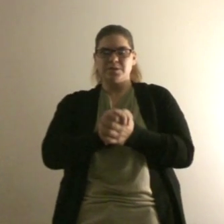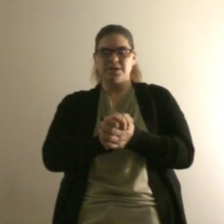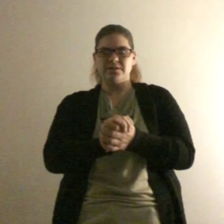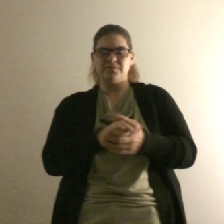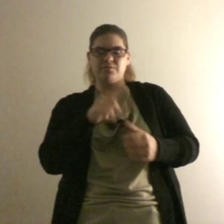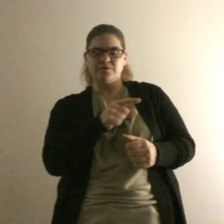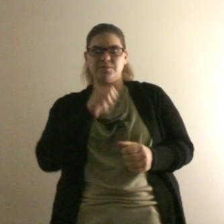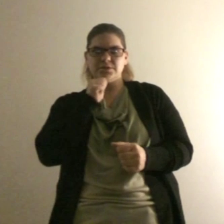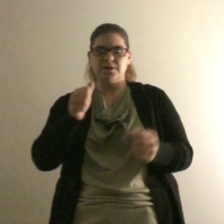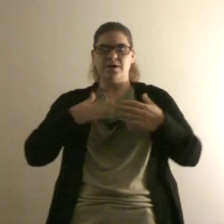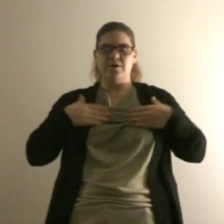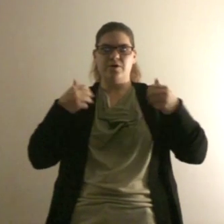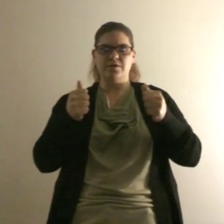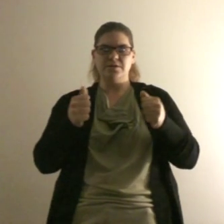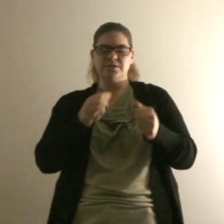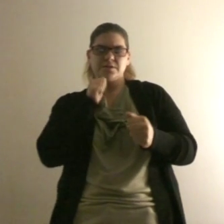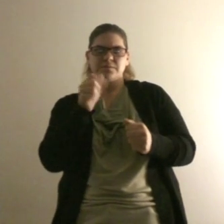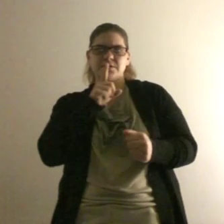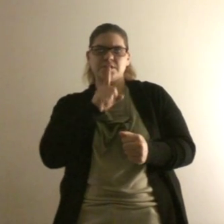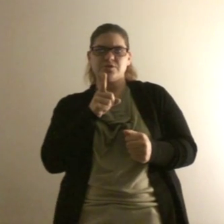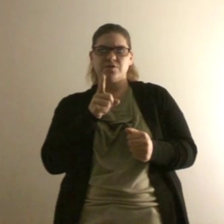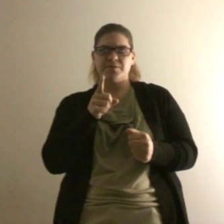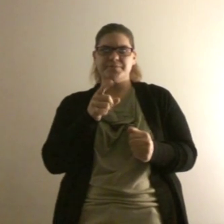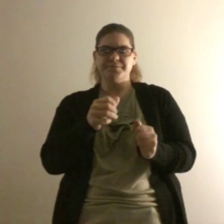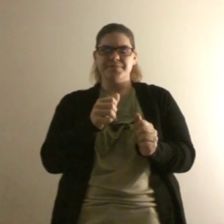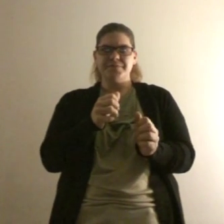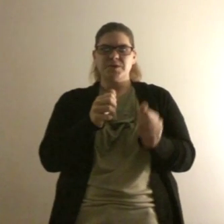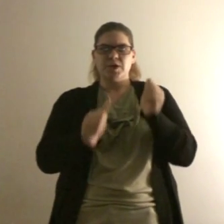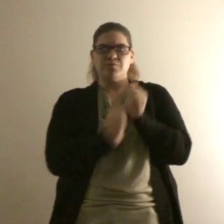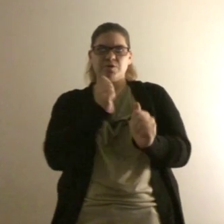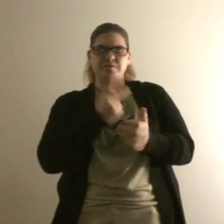occur because gardeners fail to follow the simple procedures just outlined.